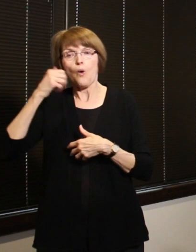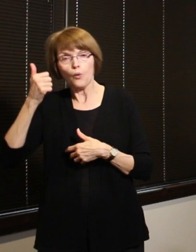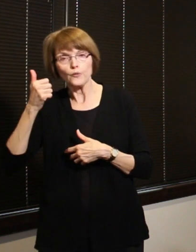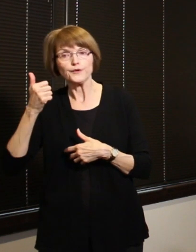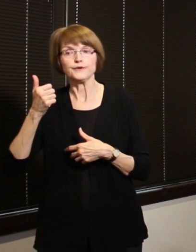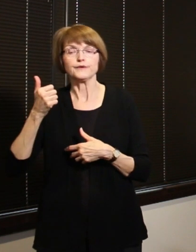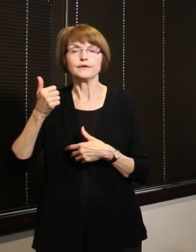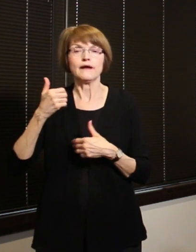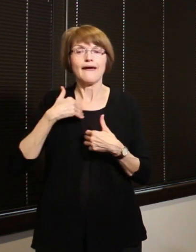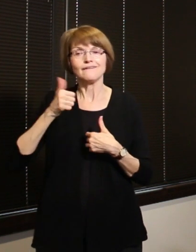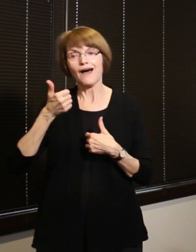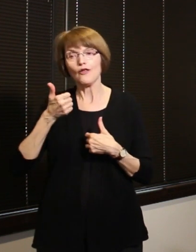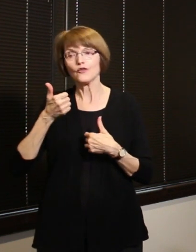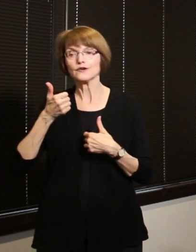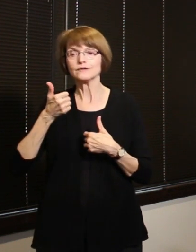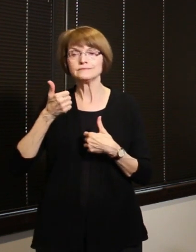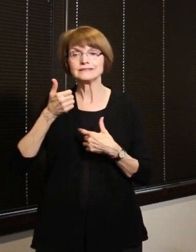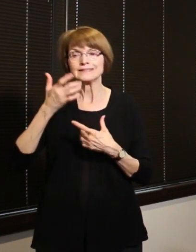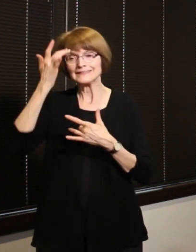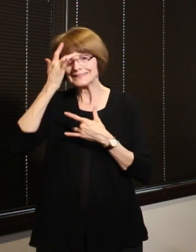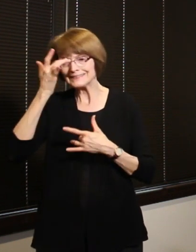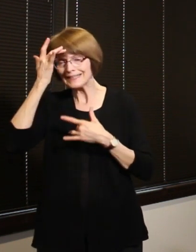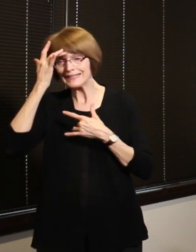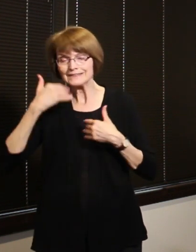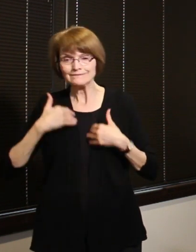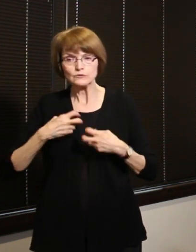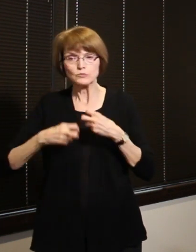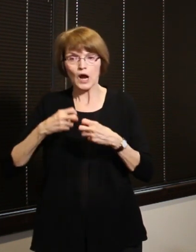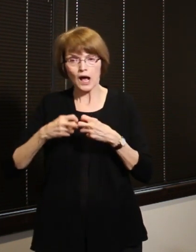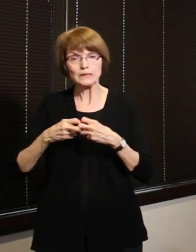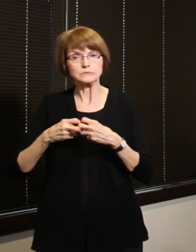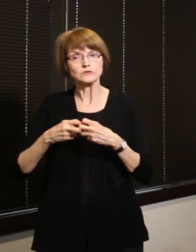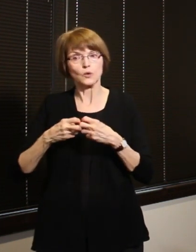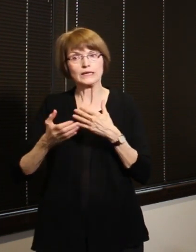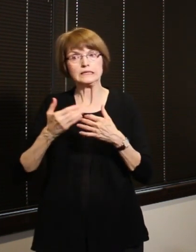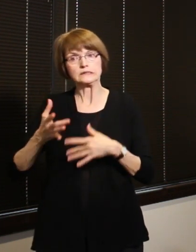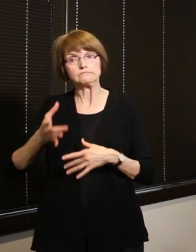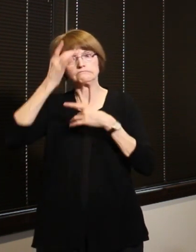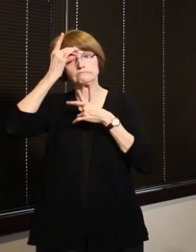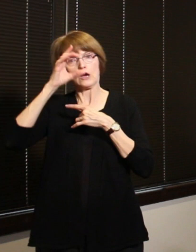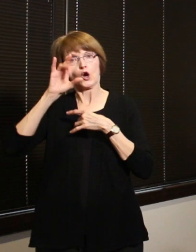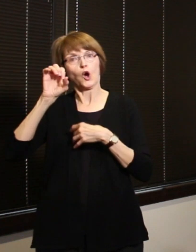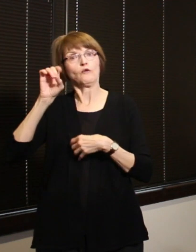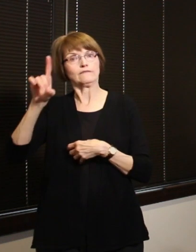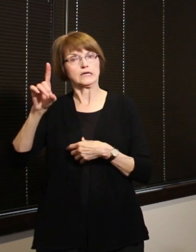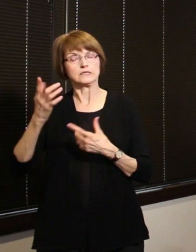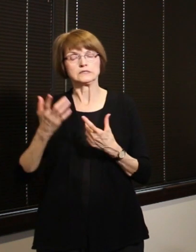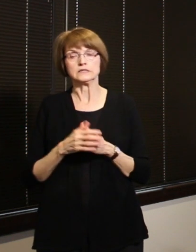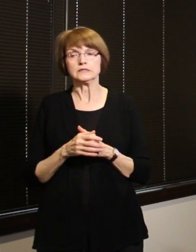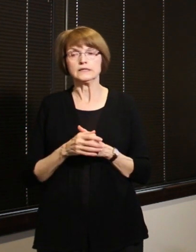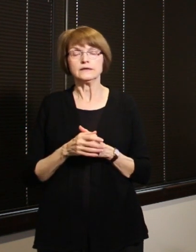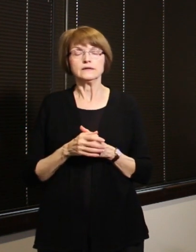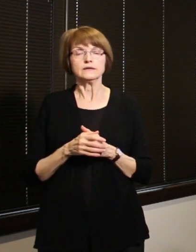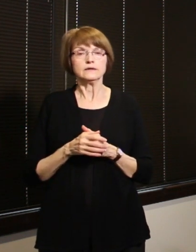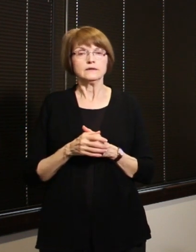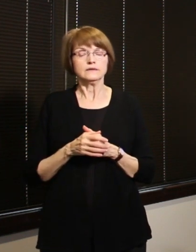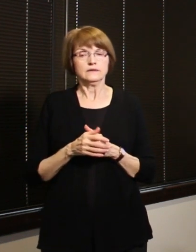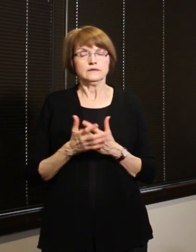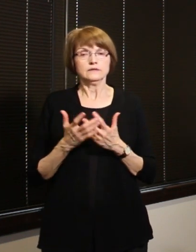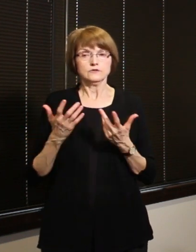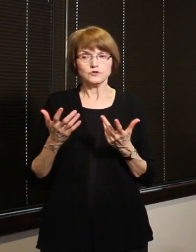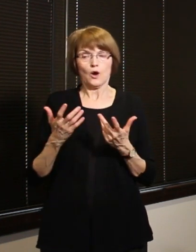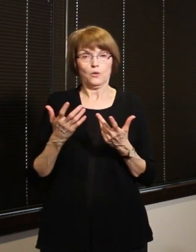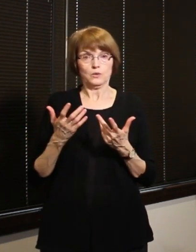have some other diseases that make them susceptible to COVID. And so when we have looked at